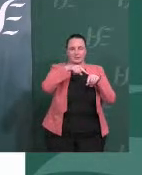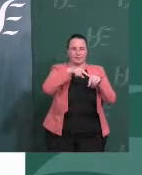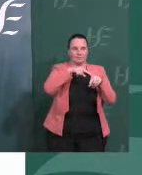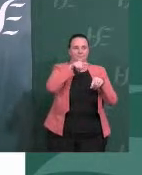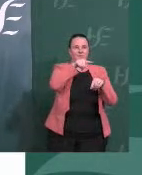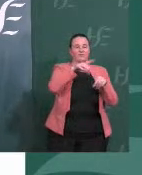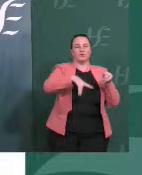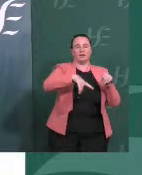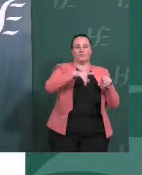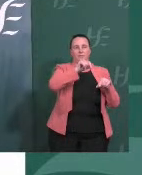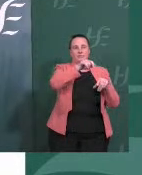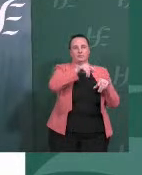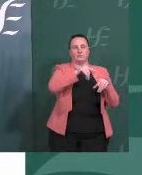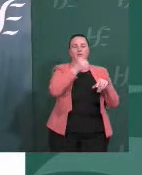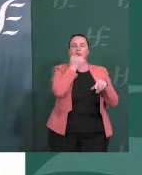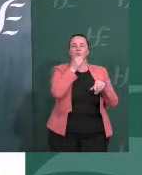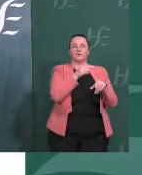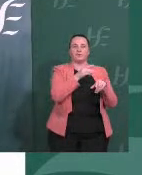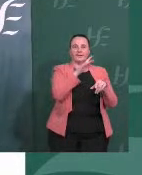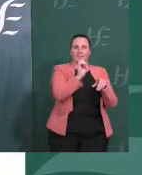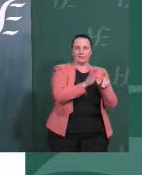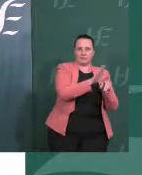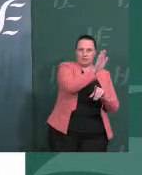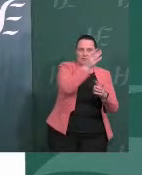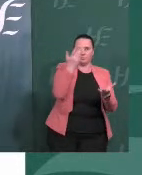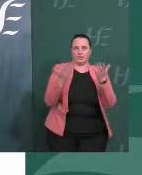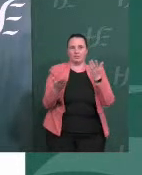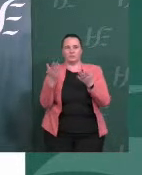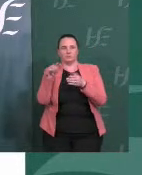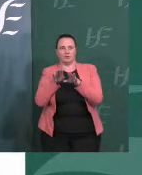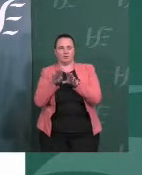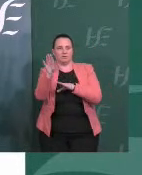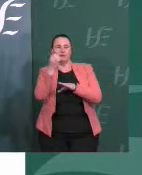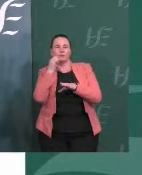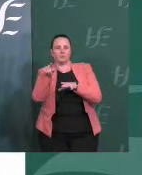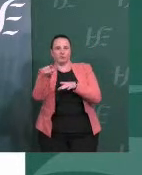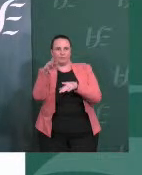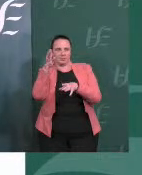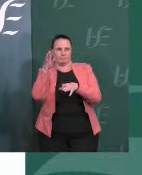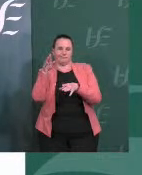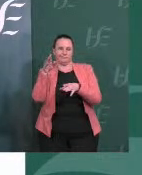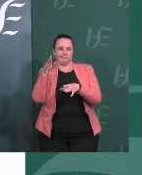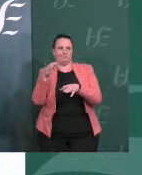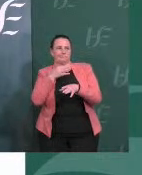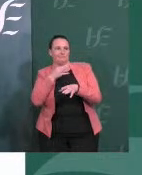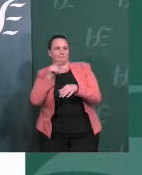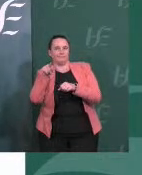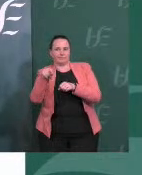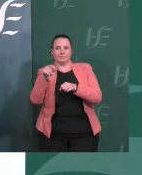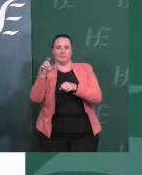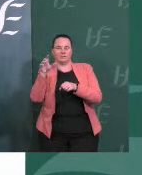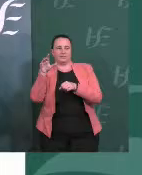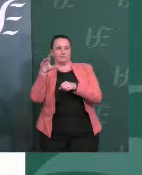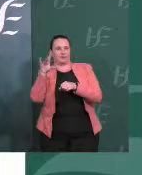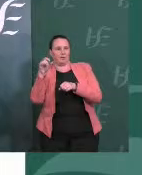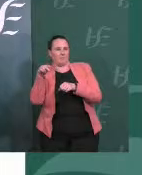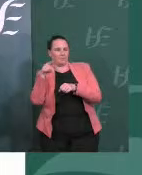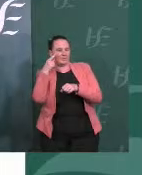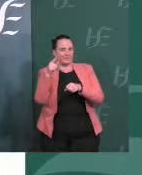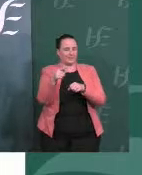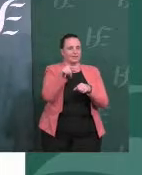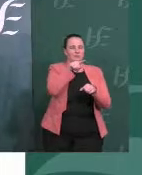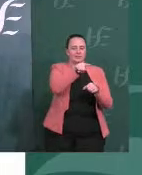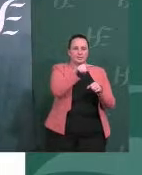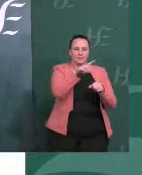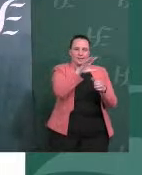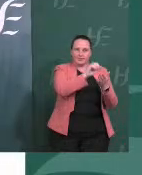in cases and the rise in harm. And I'll talk briefly about that weakening of the link between cases and harm